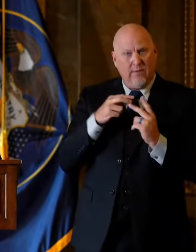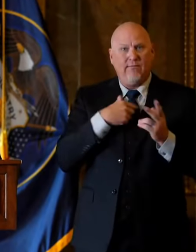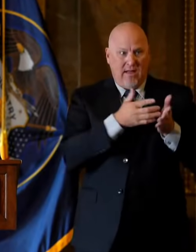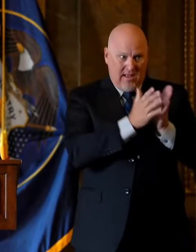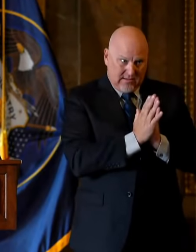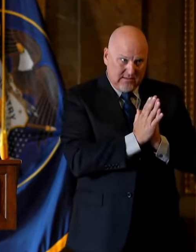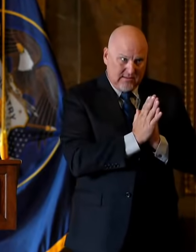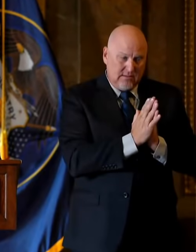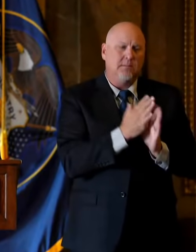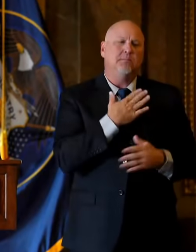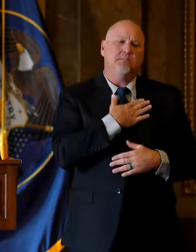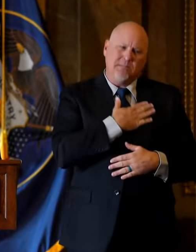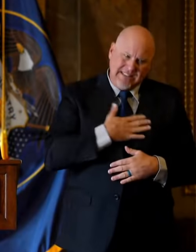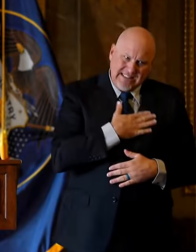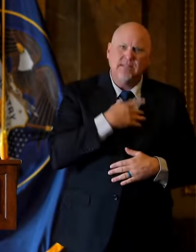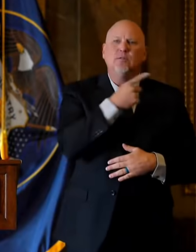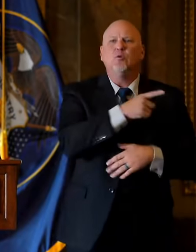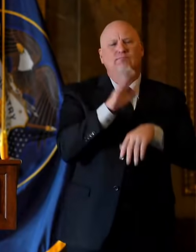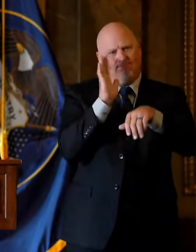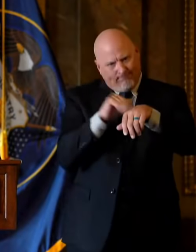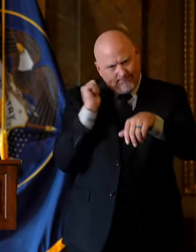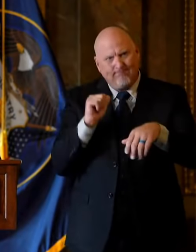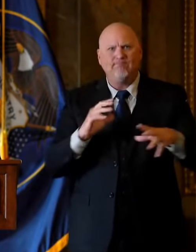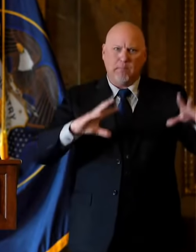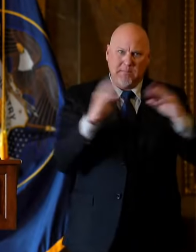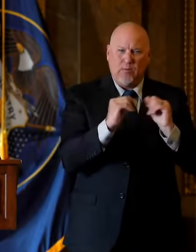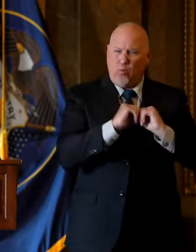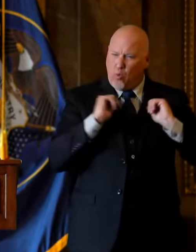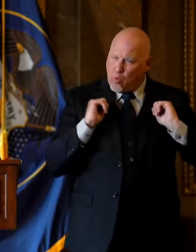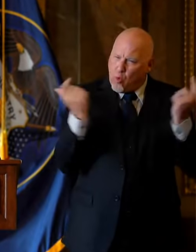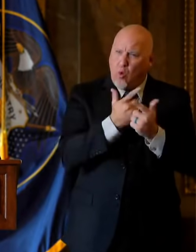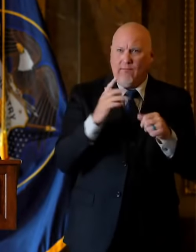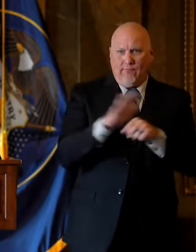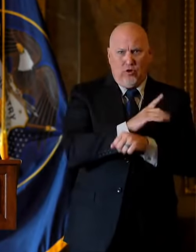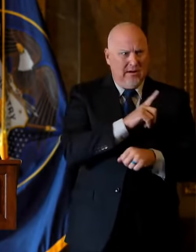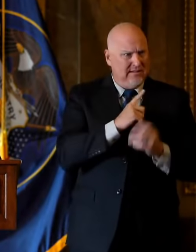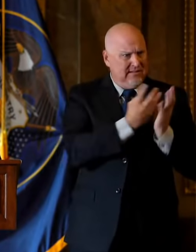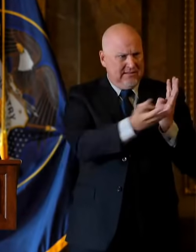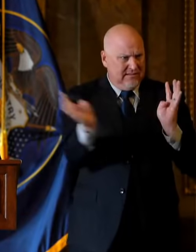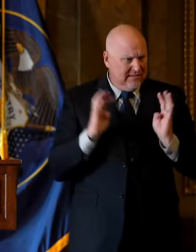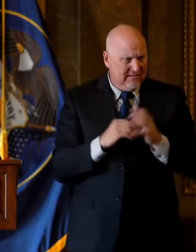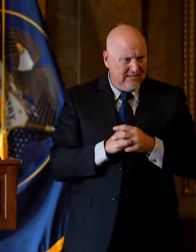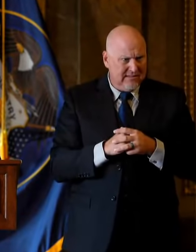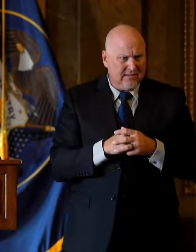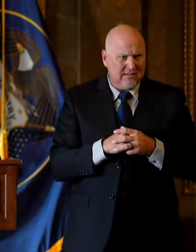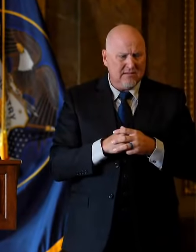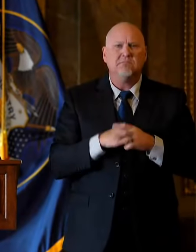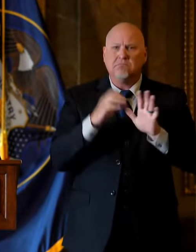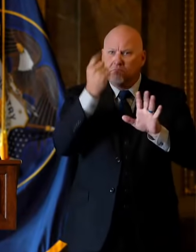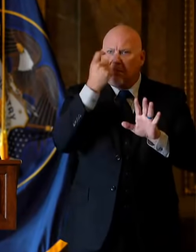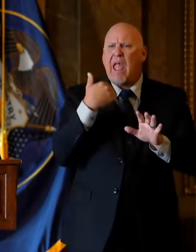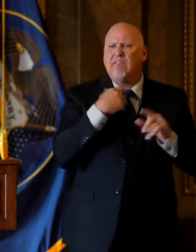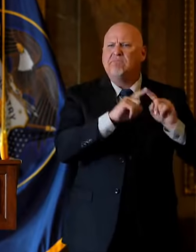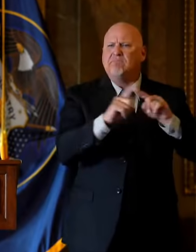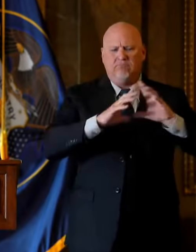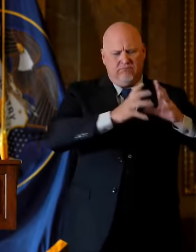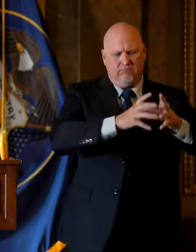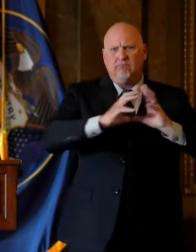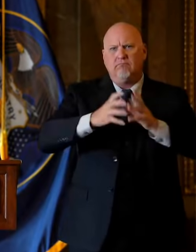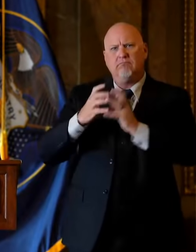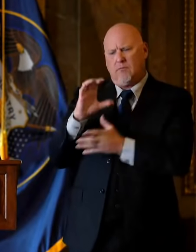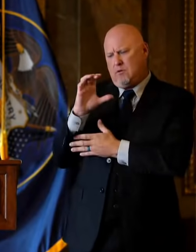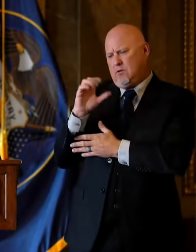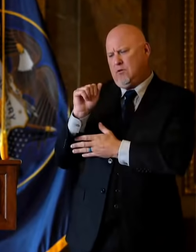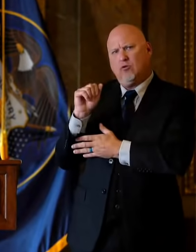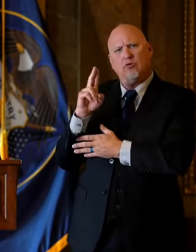legislature. We will do that via their caucuses. So we will have separate meetings with the House Majority Caucus, the Senate